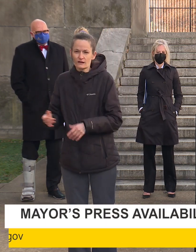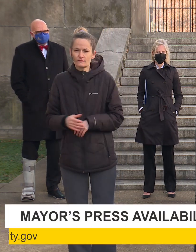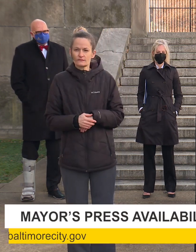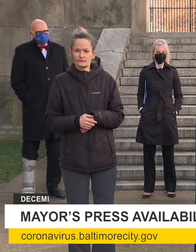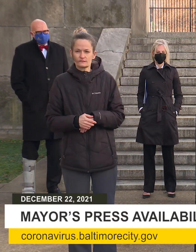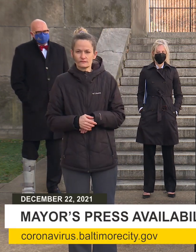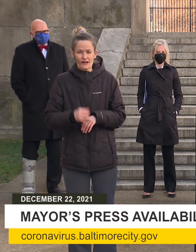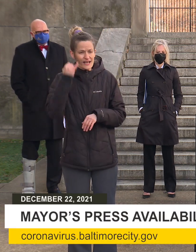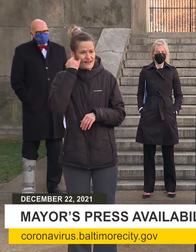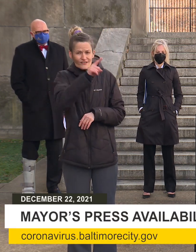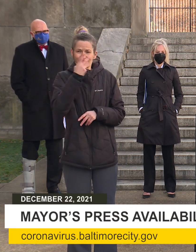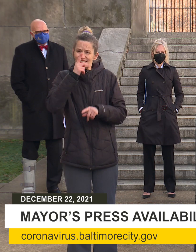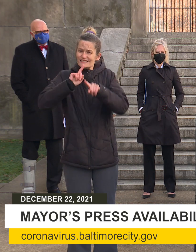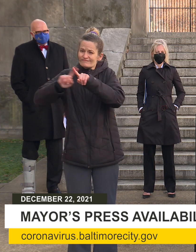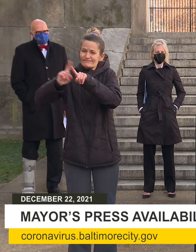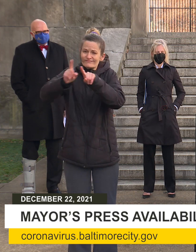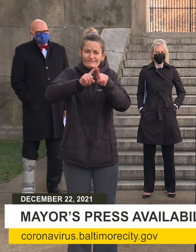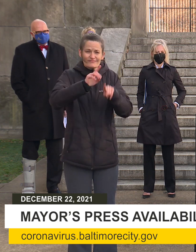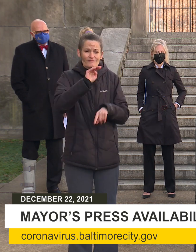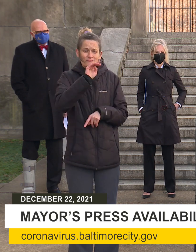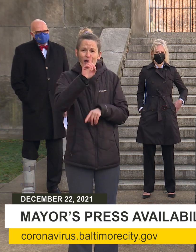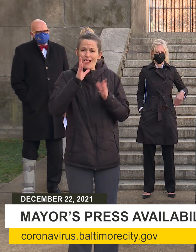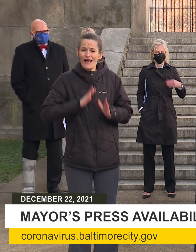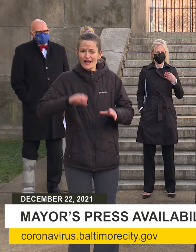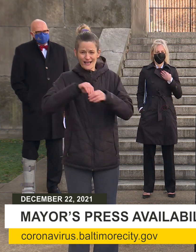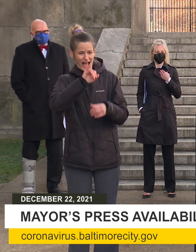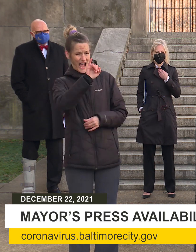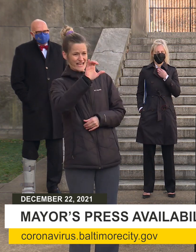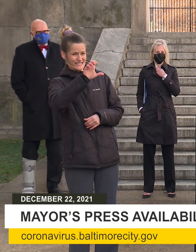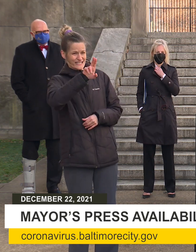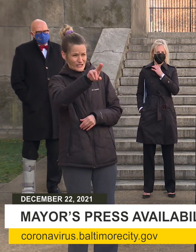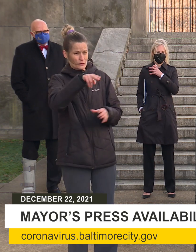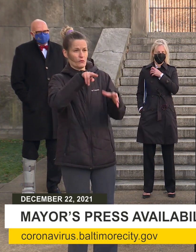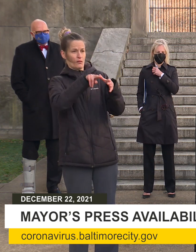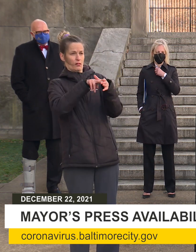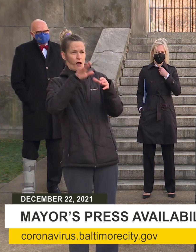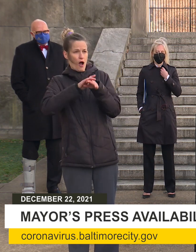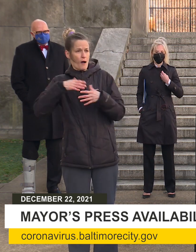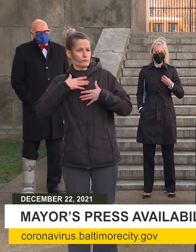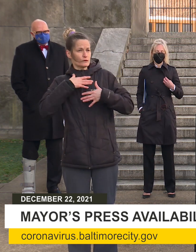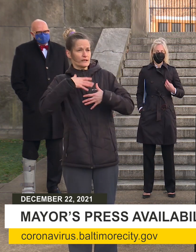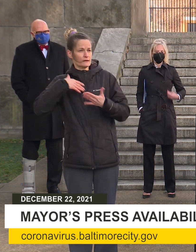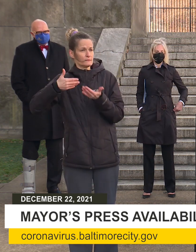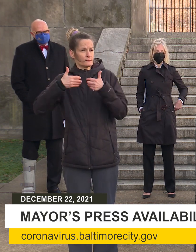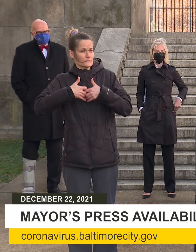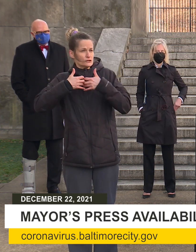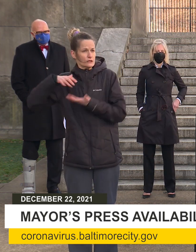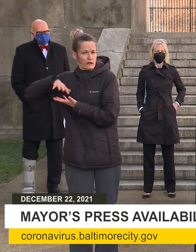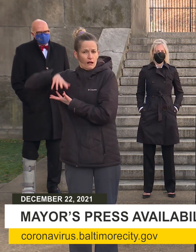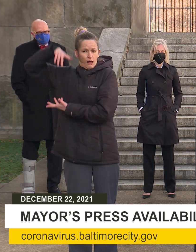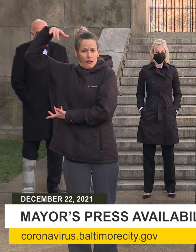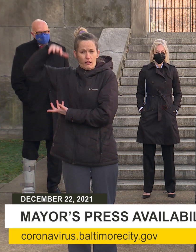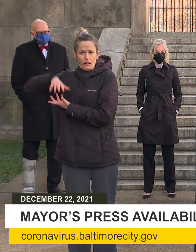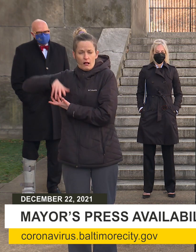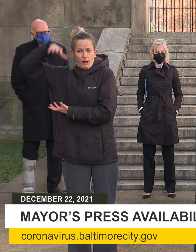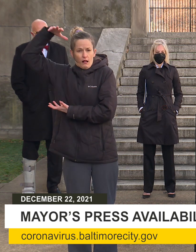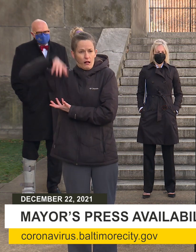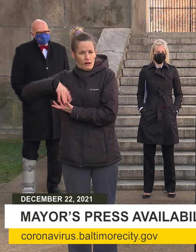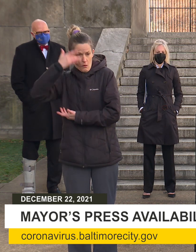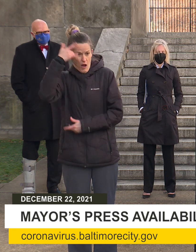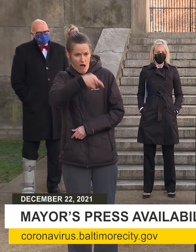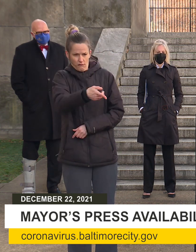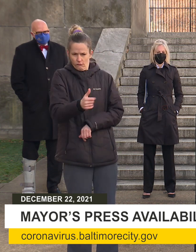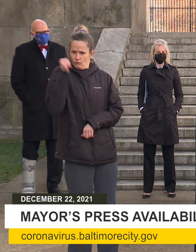ventilator because they chose not to get vaccinated, it breaks our heart for them, their family, and their